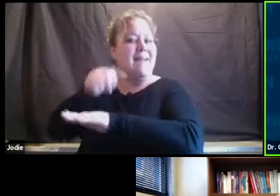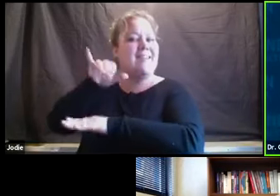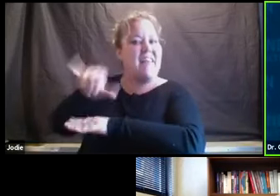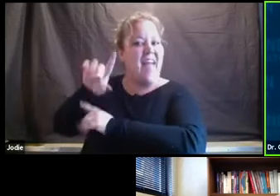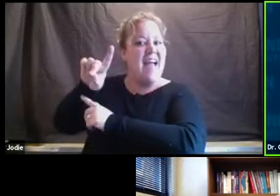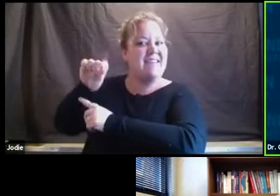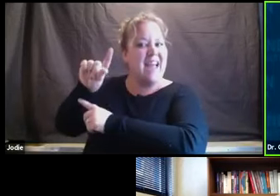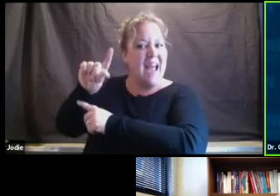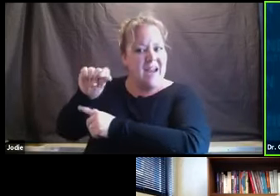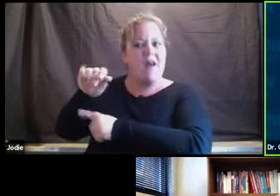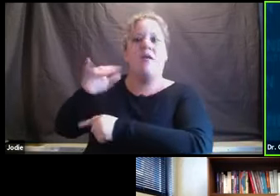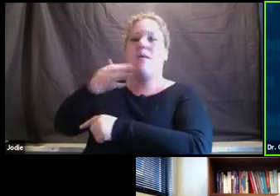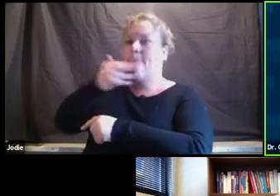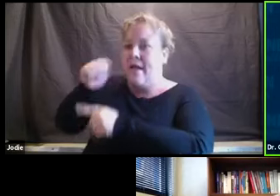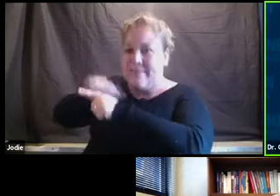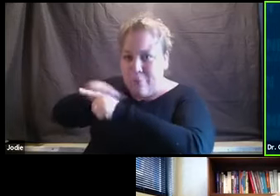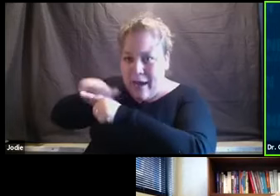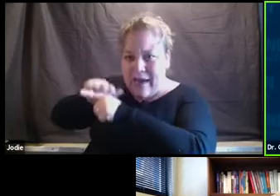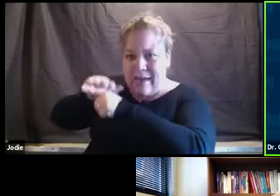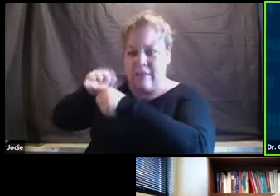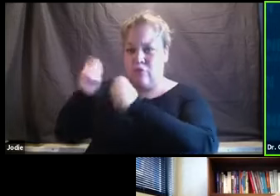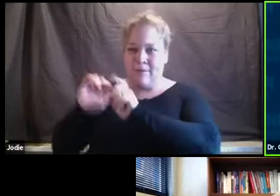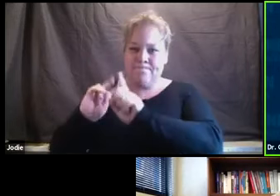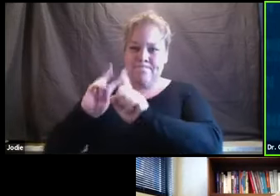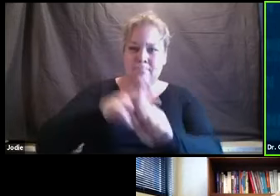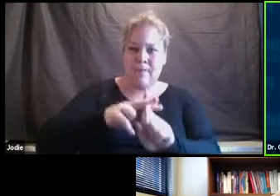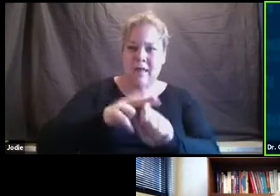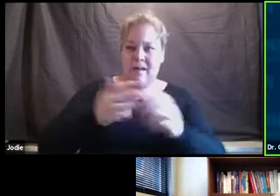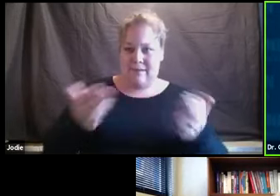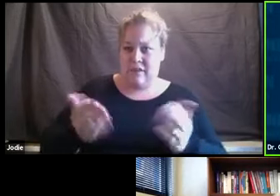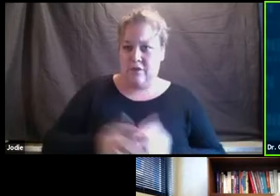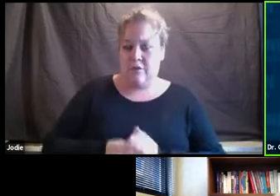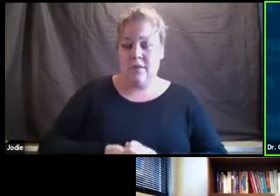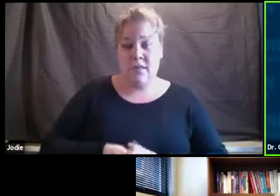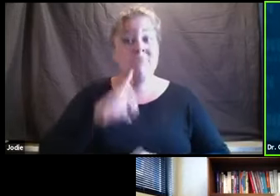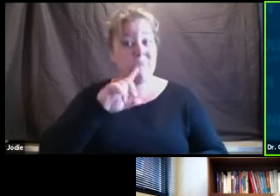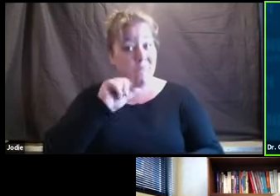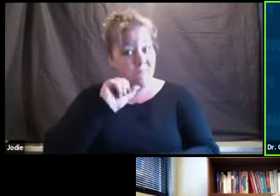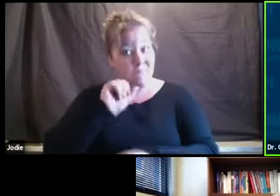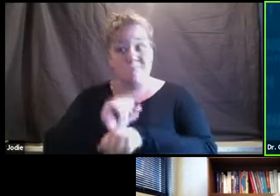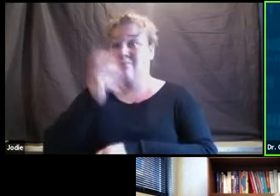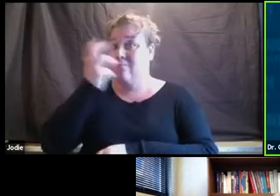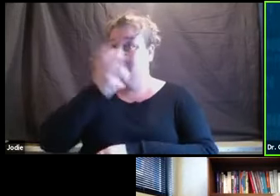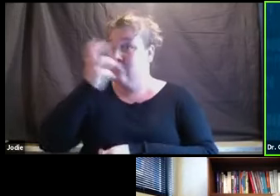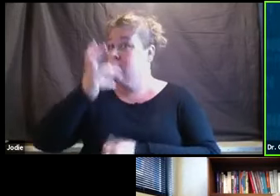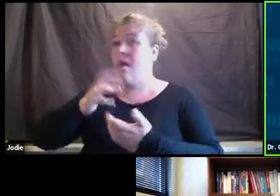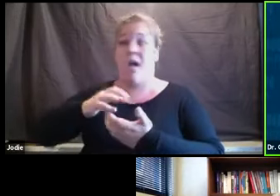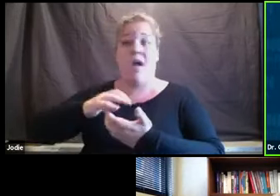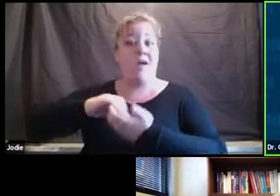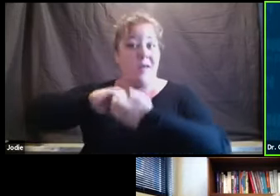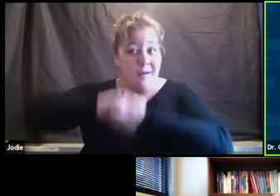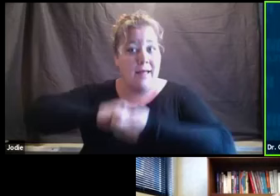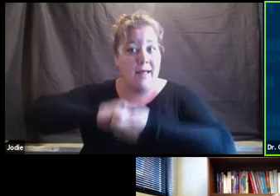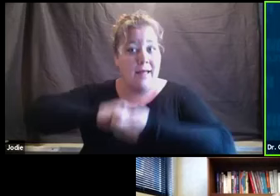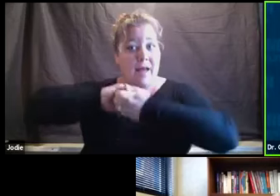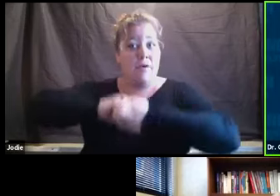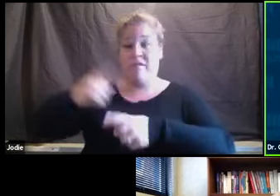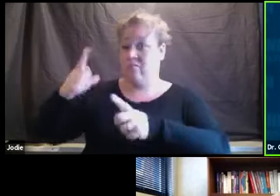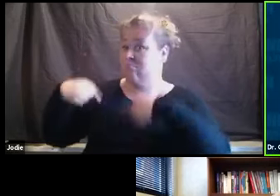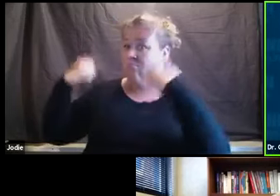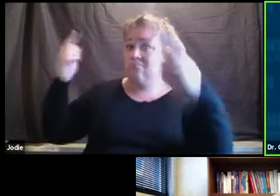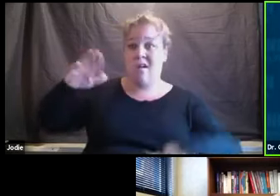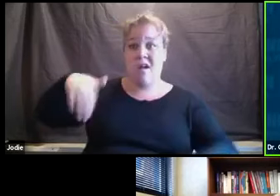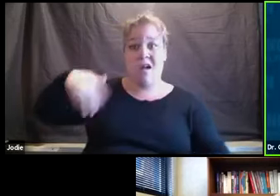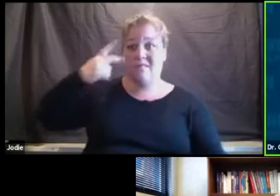it's been truly collaborative partnership, the likes of which I have not seen in my many years of working in long-term